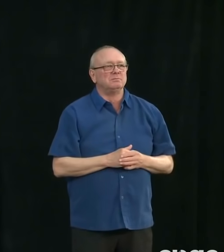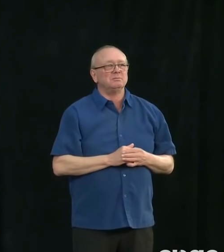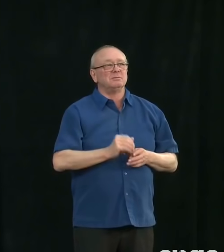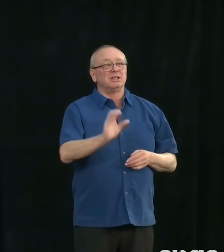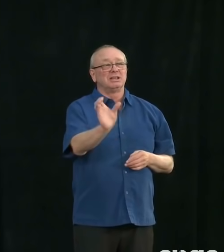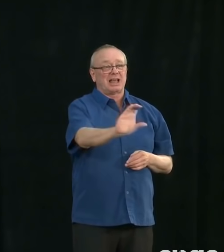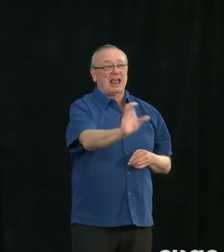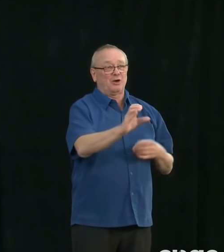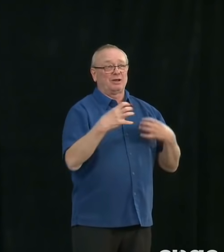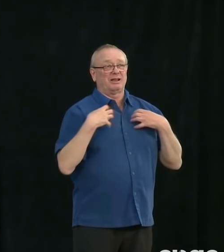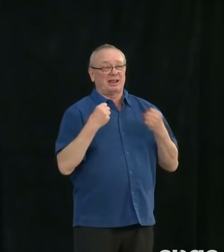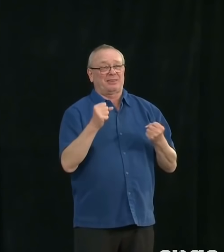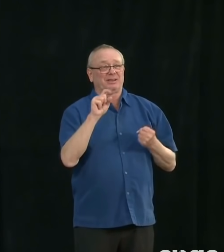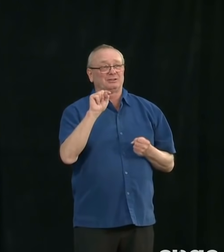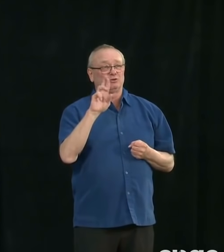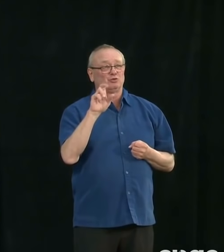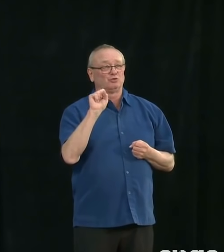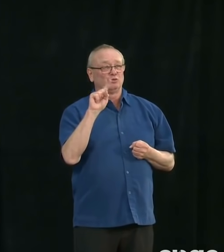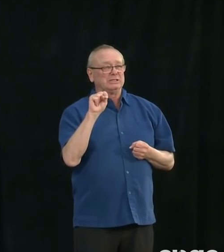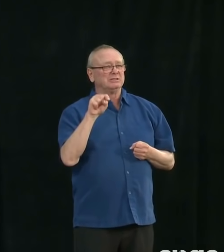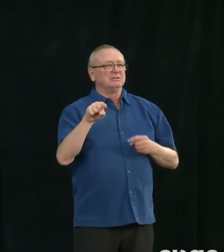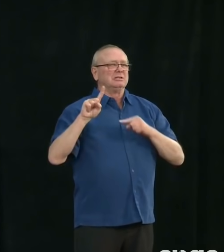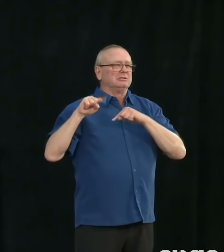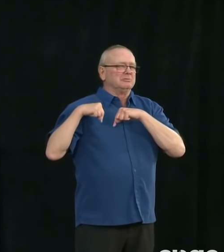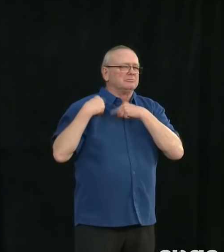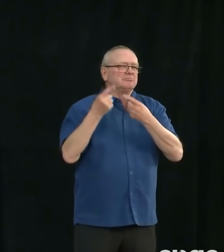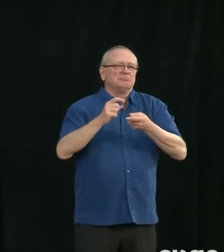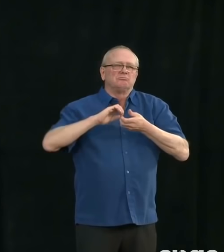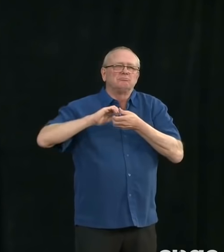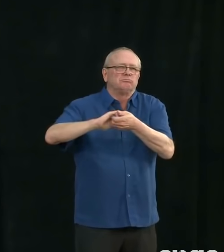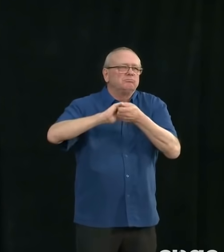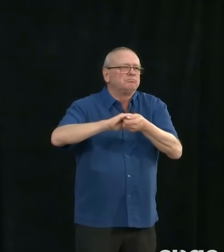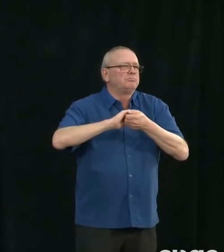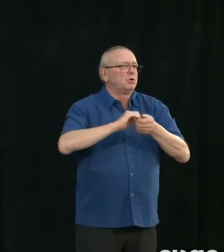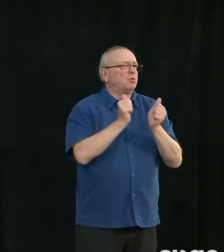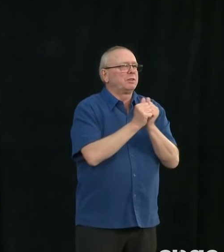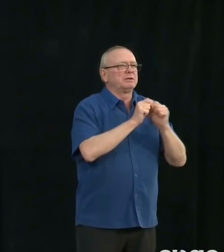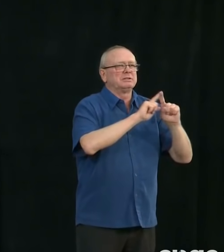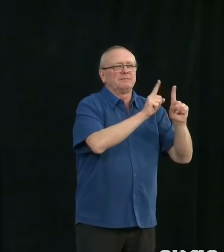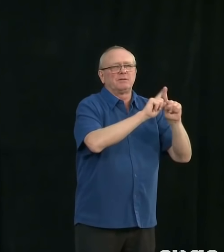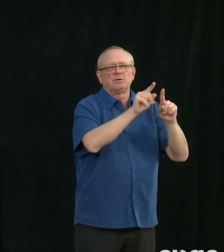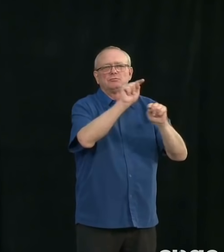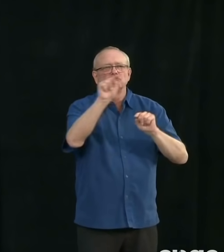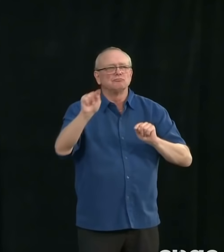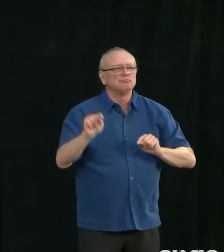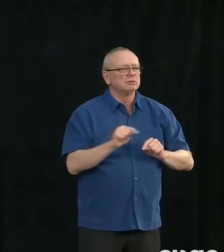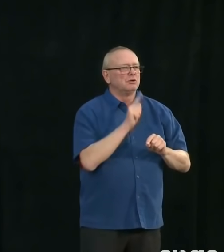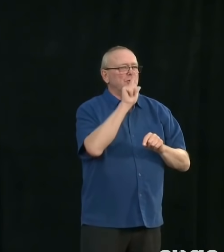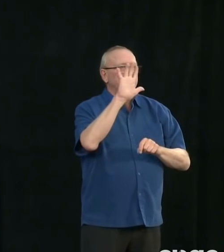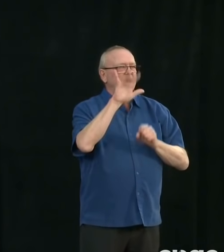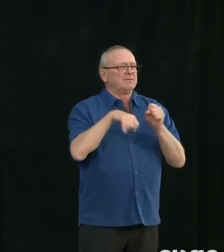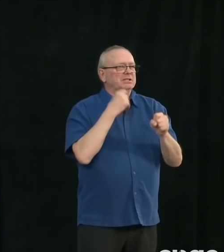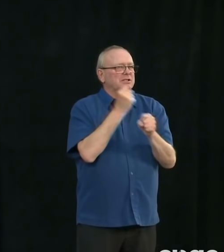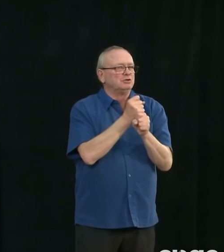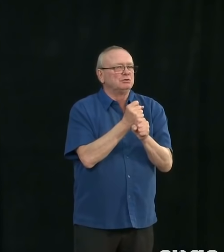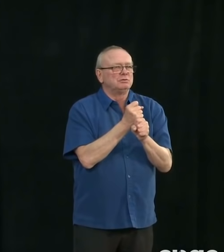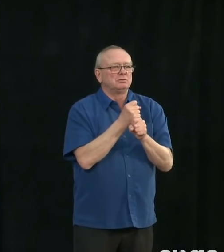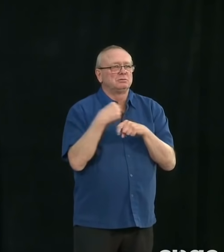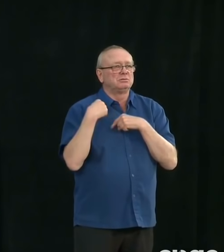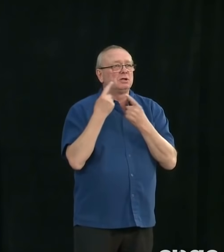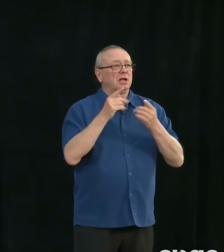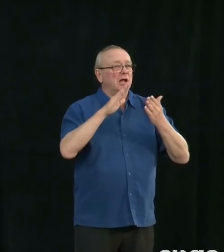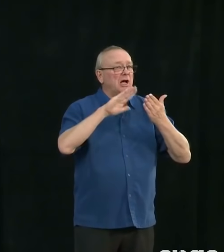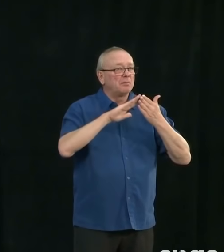investments in the health system that have supported the infrastructure we have today. Without the community's generosity and the partnership